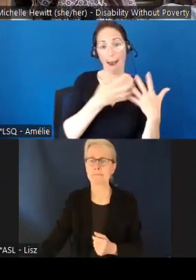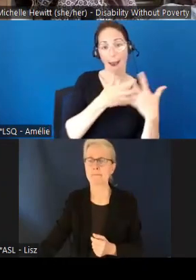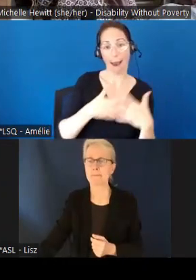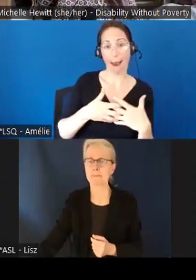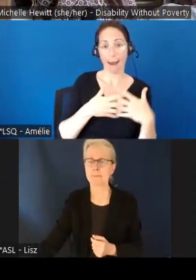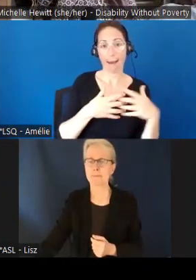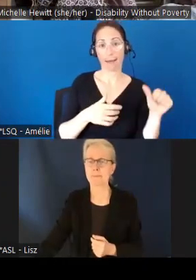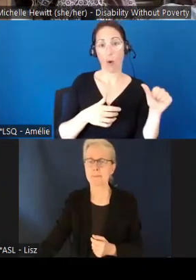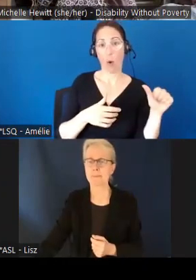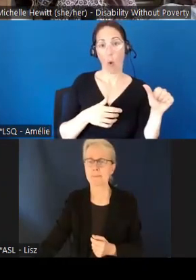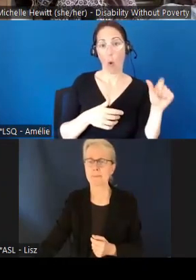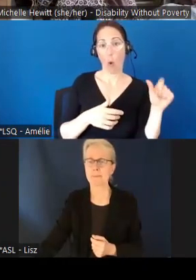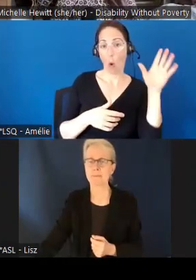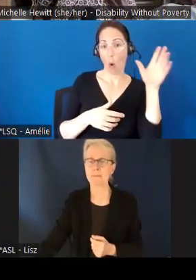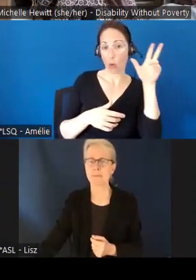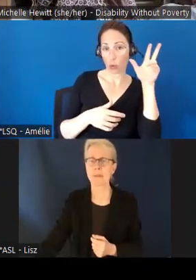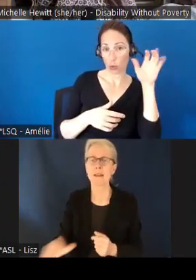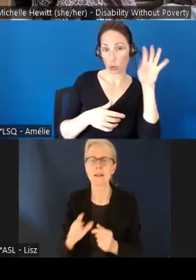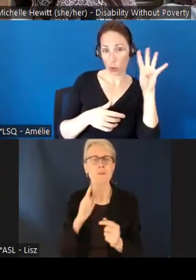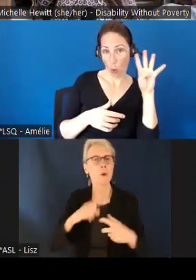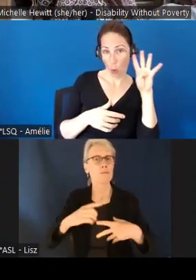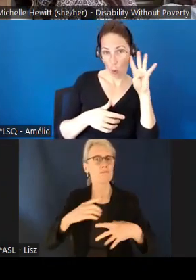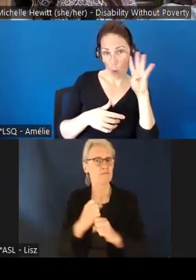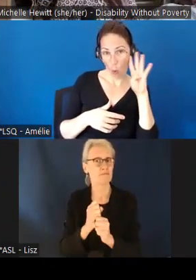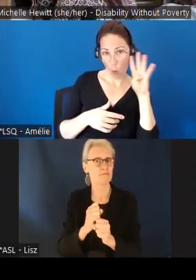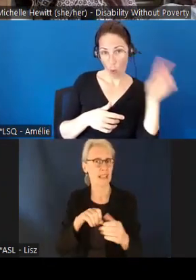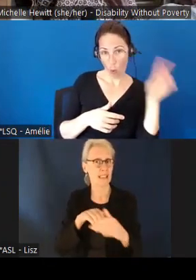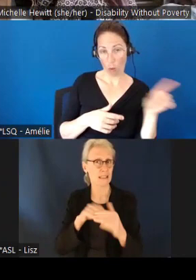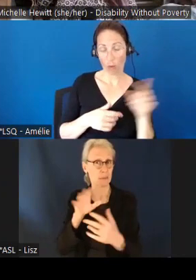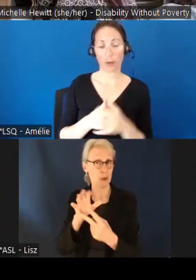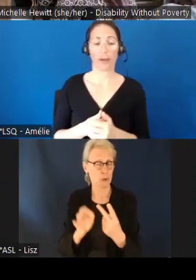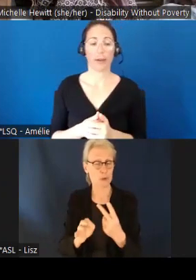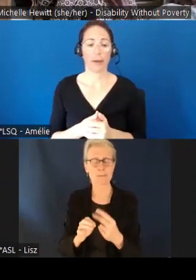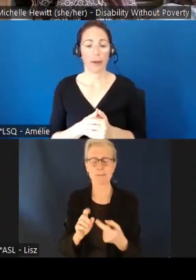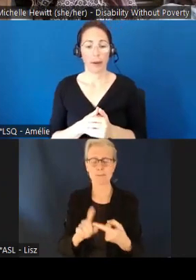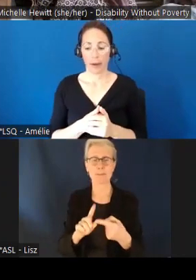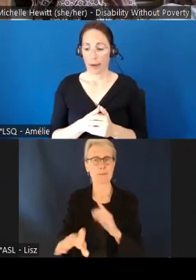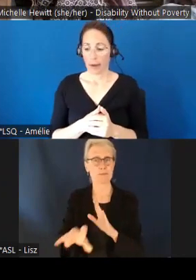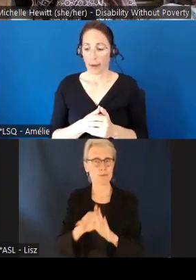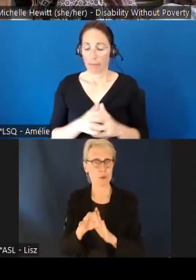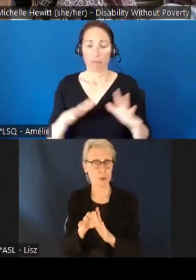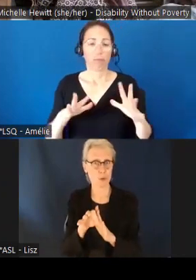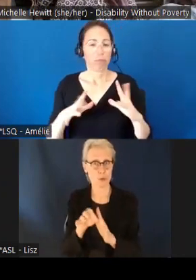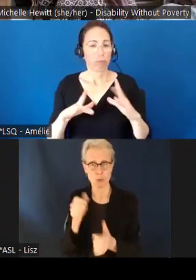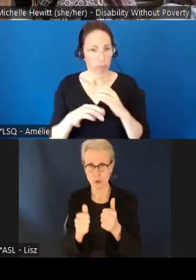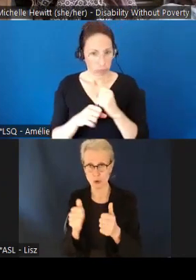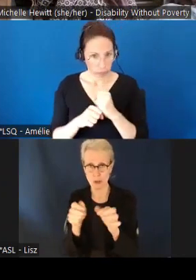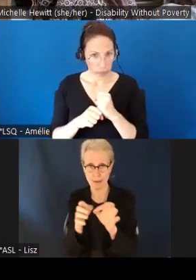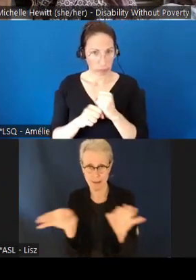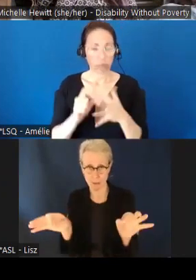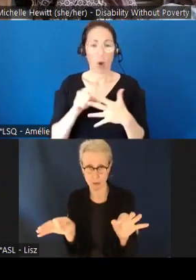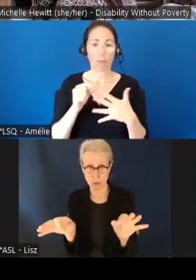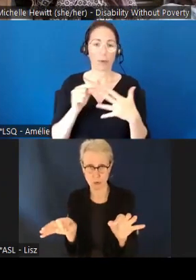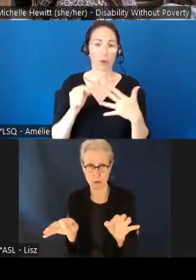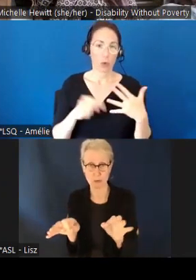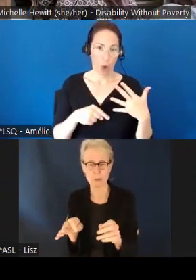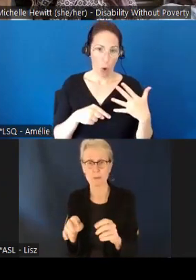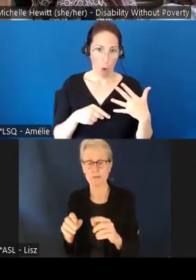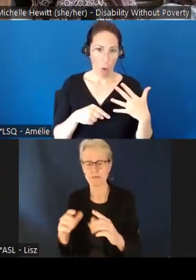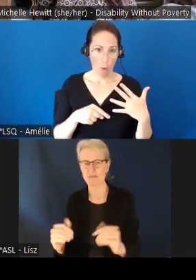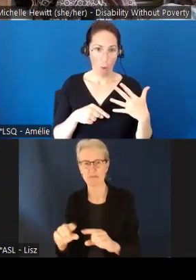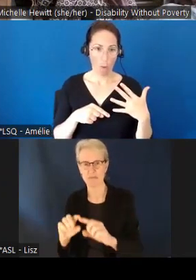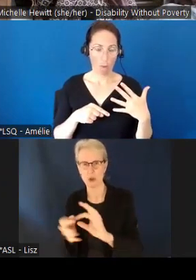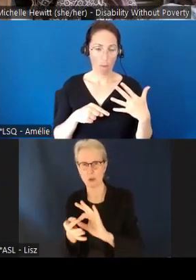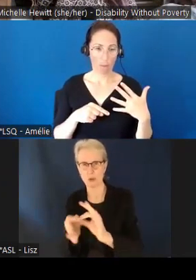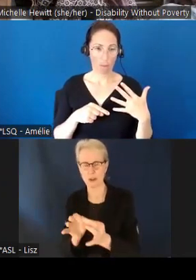our accessibility options, please select your language using the interpretation option, enable